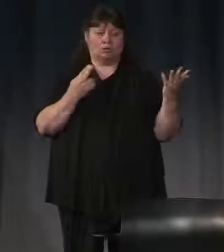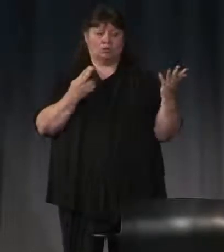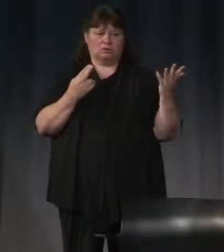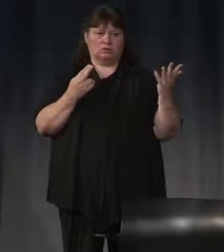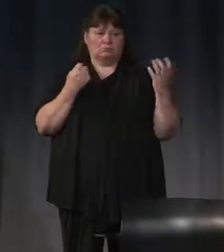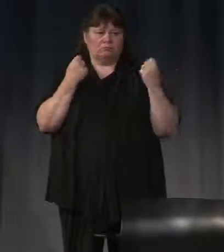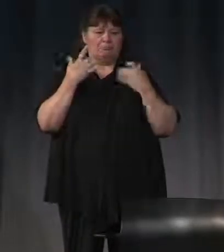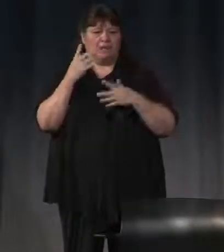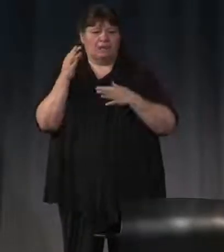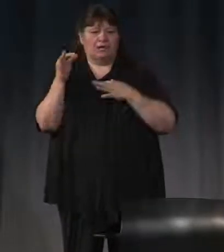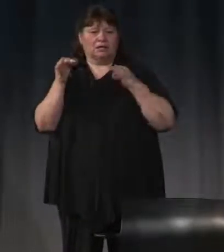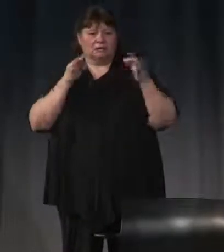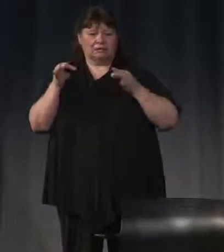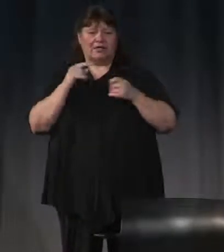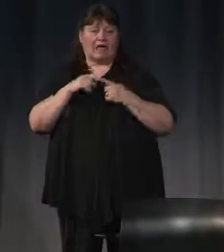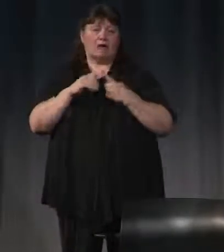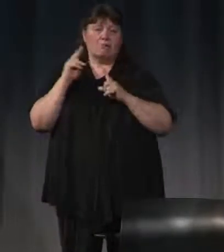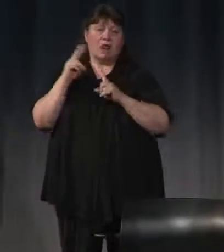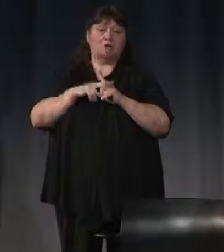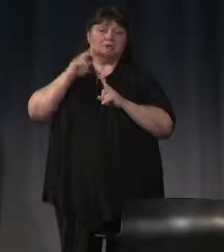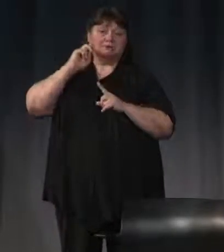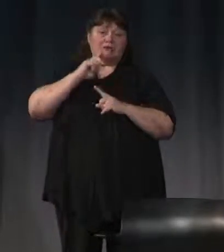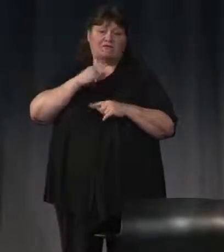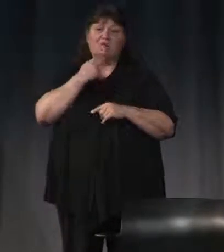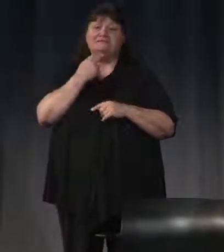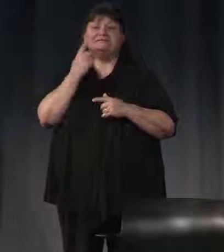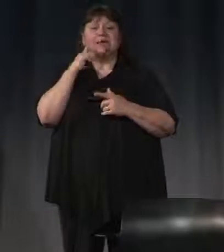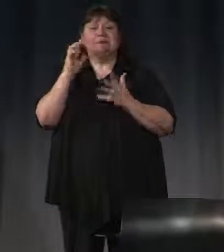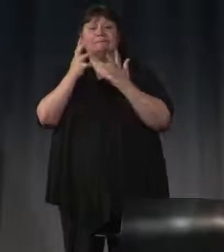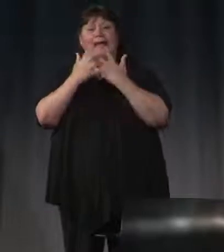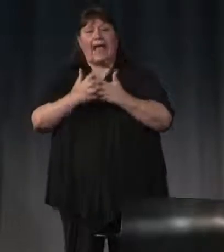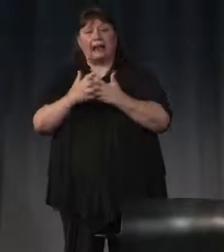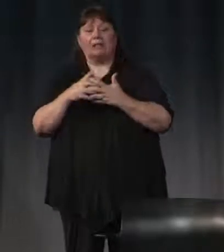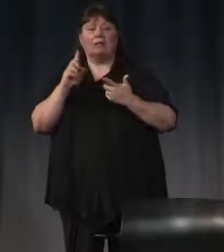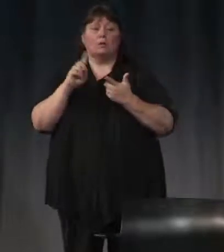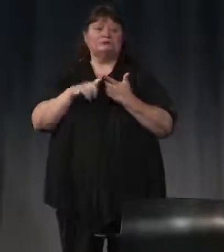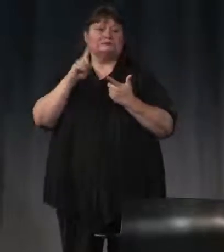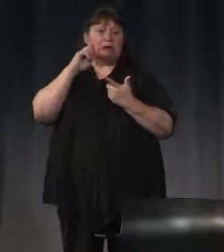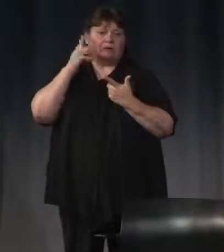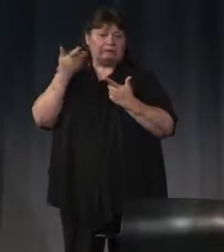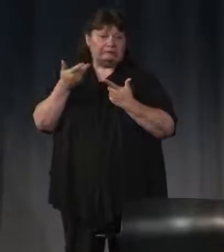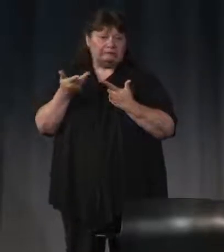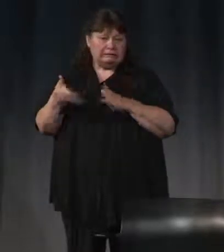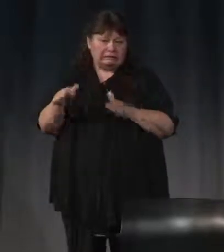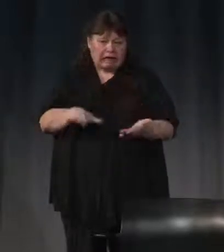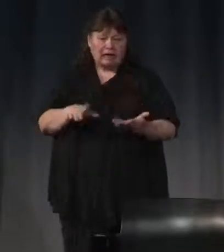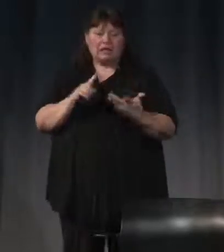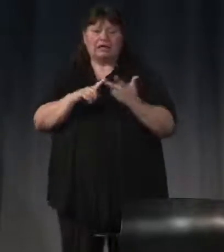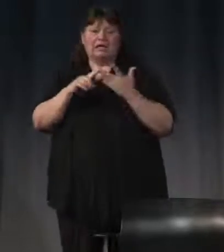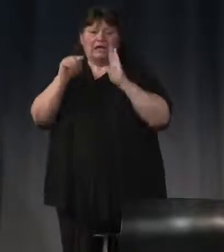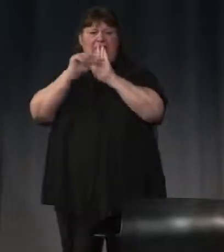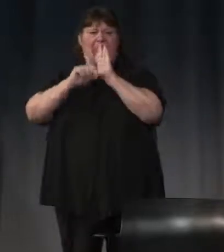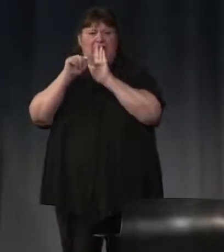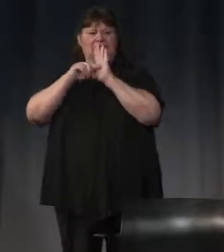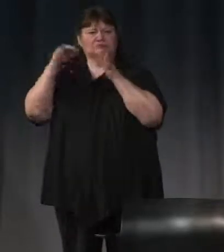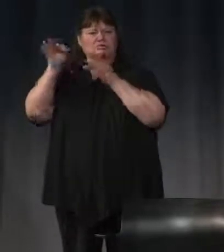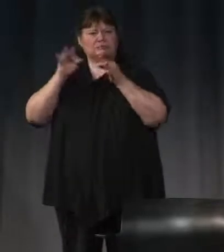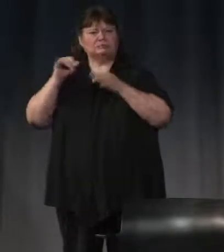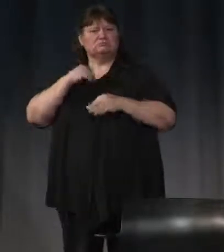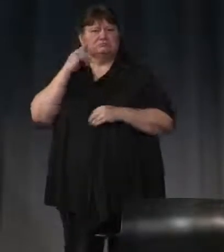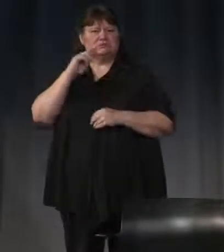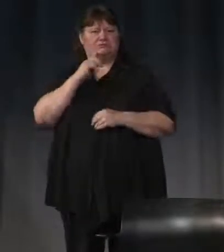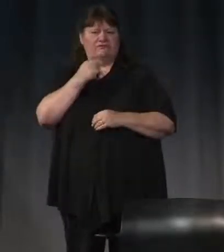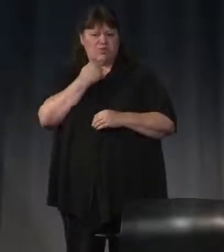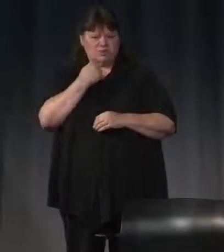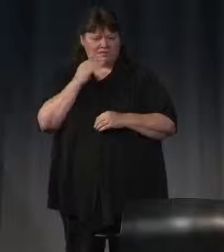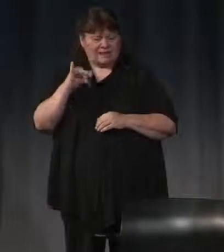descriptors that were applied to deaf voices at the time, that they were mechanical, that they sounded dead, there's lots of sort of negative descriptors. But